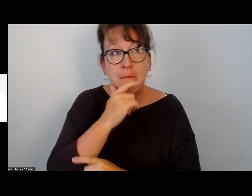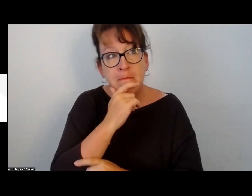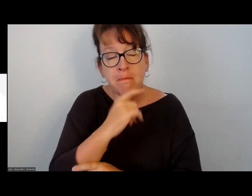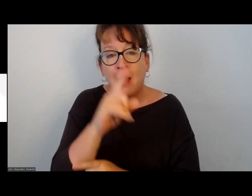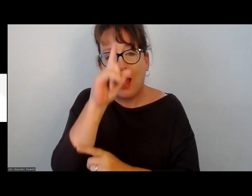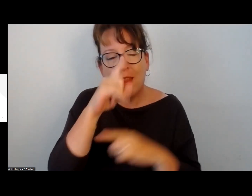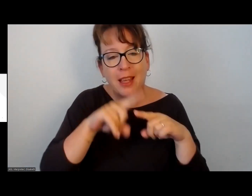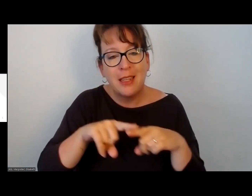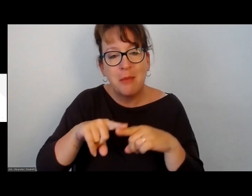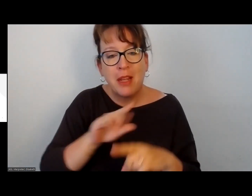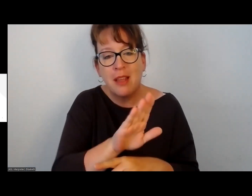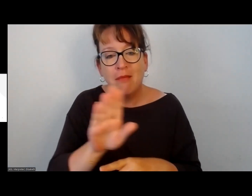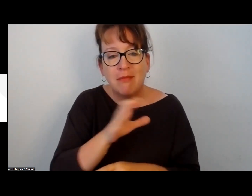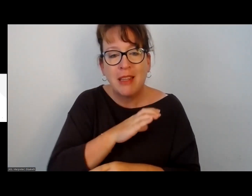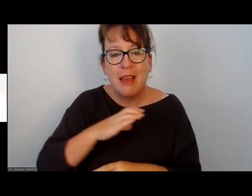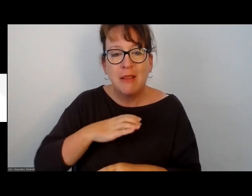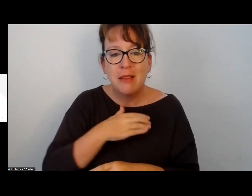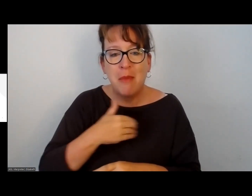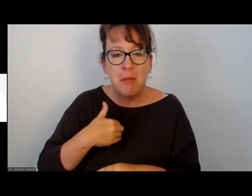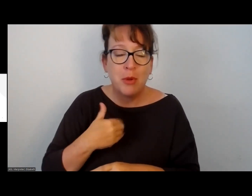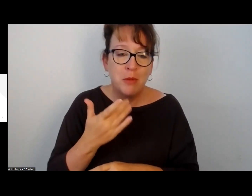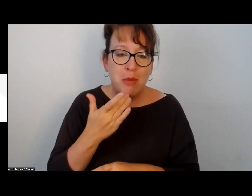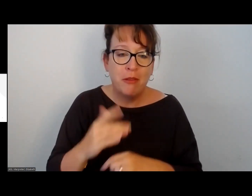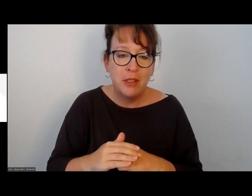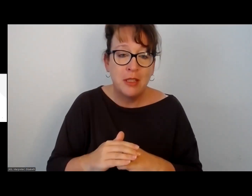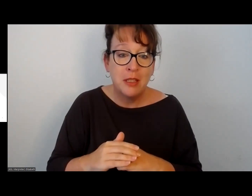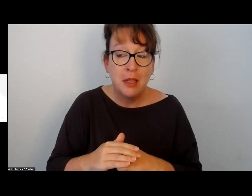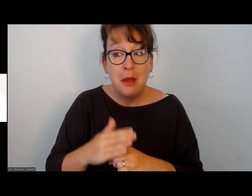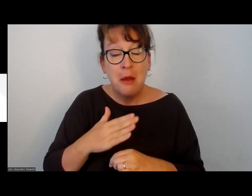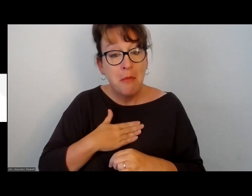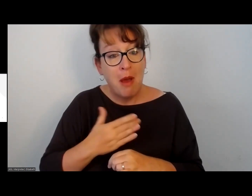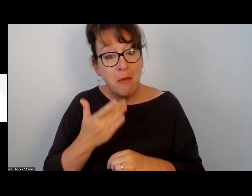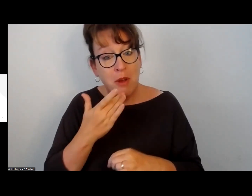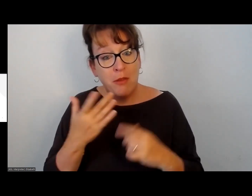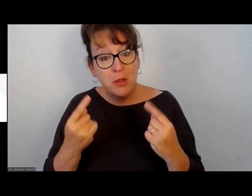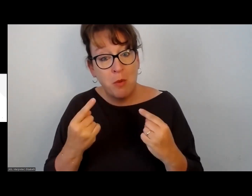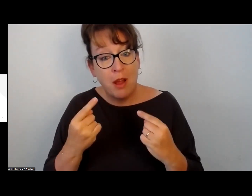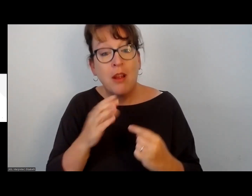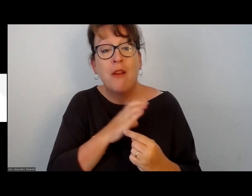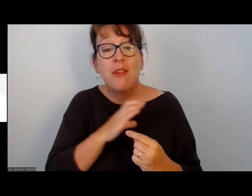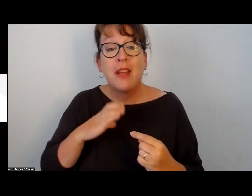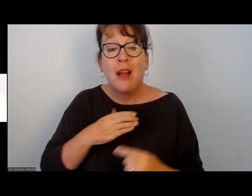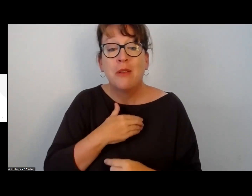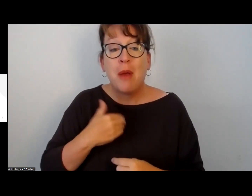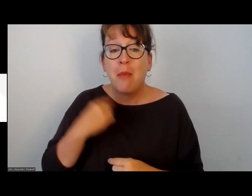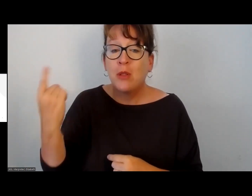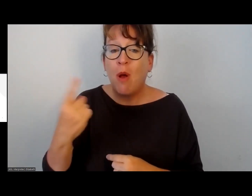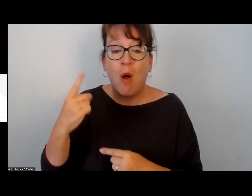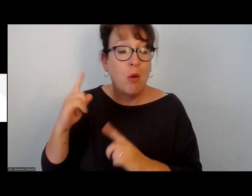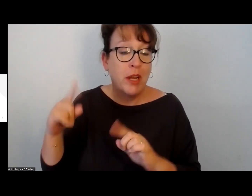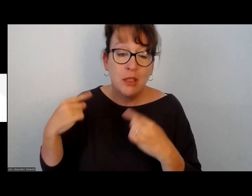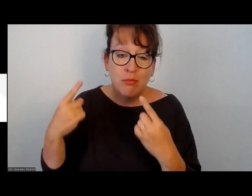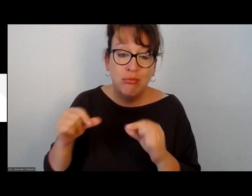do. My preference would be for the council members to always be in person, right? For us to go